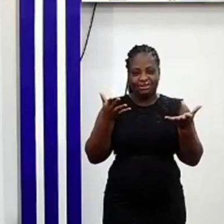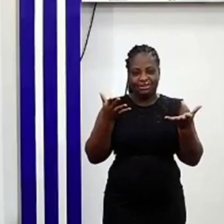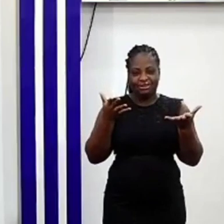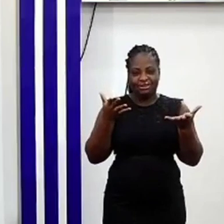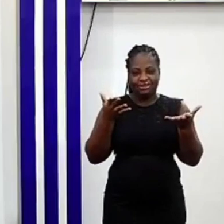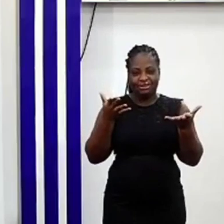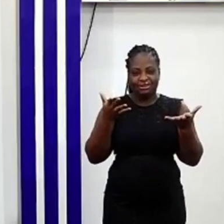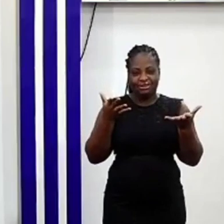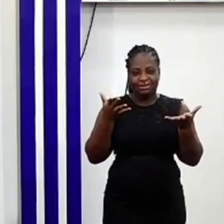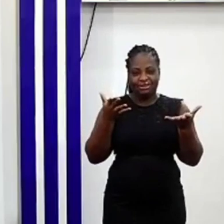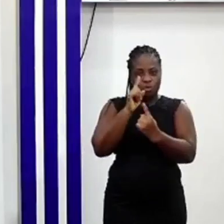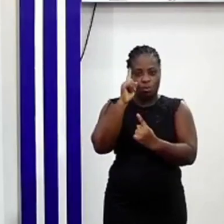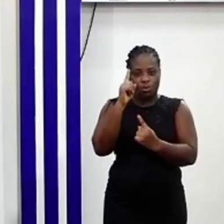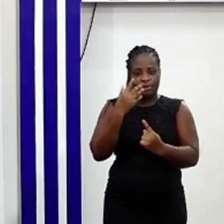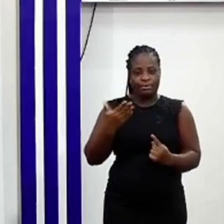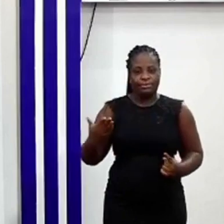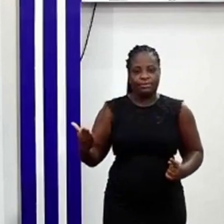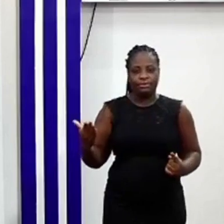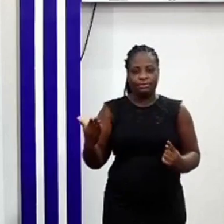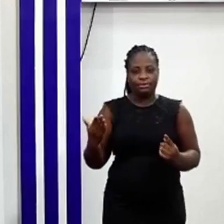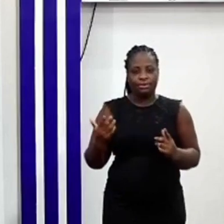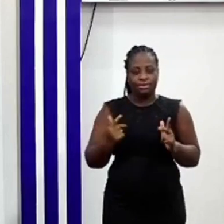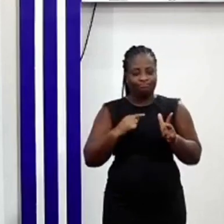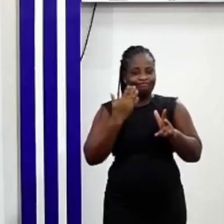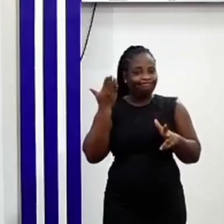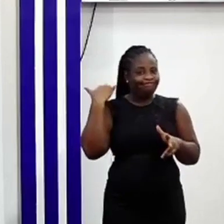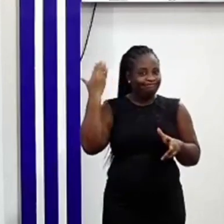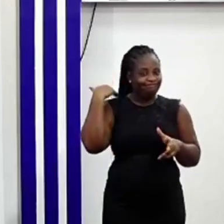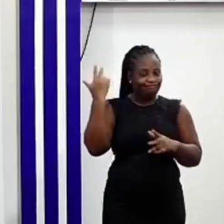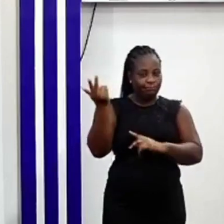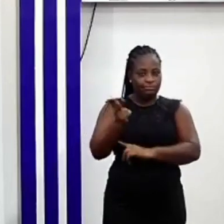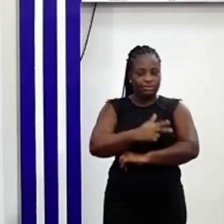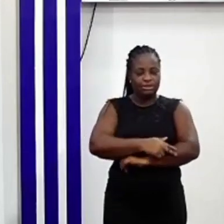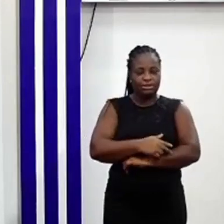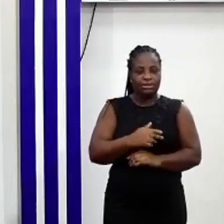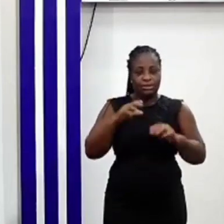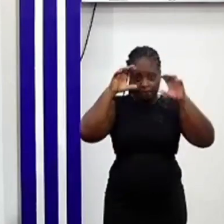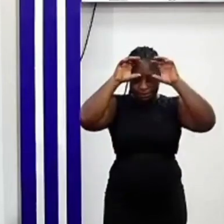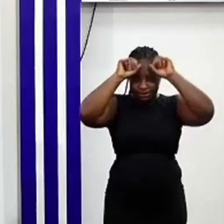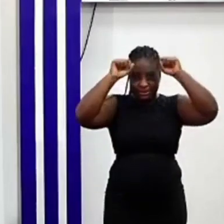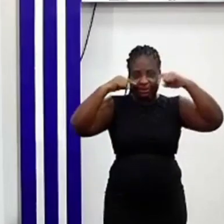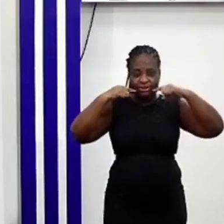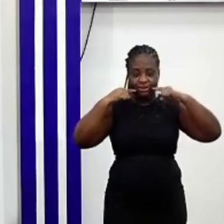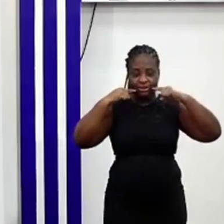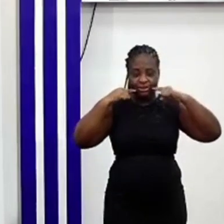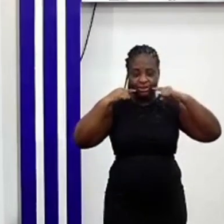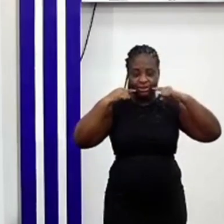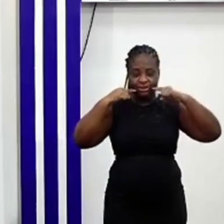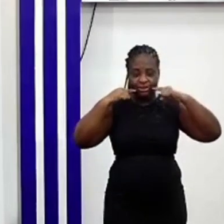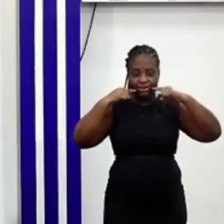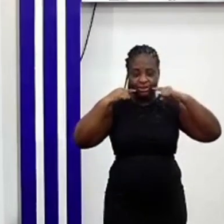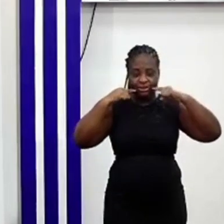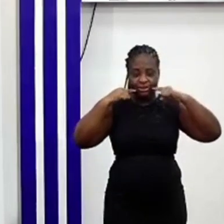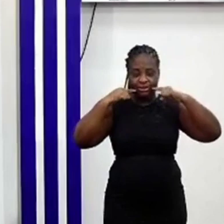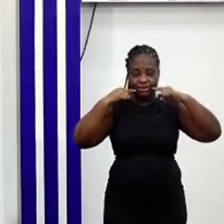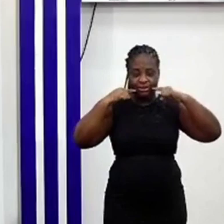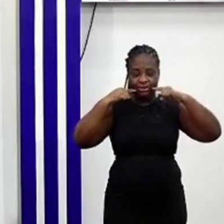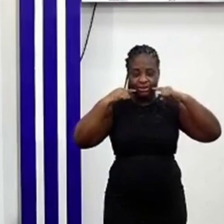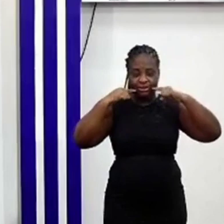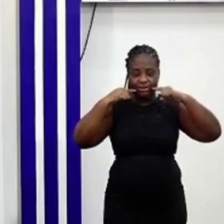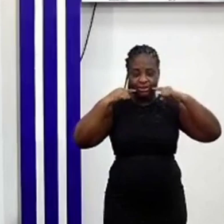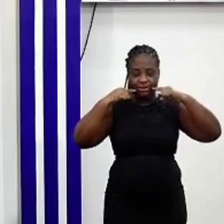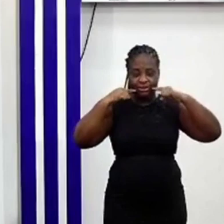one item. 3 years ago, His Excellency the President announced restrictions on the movement of persons